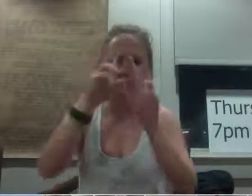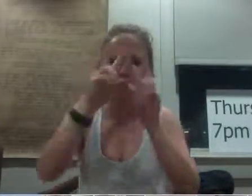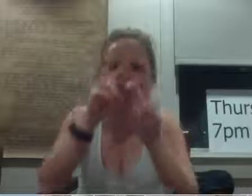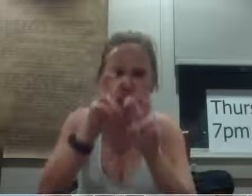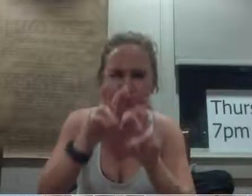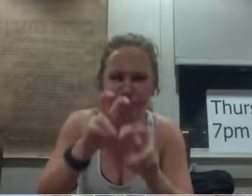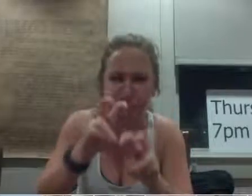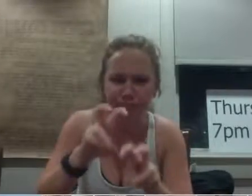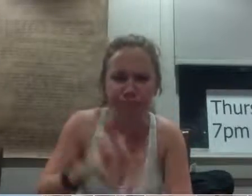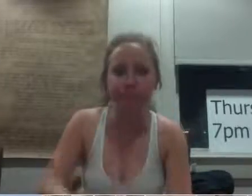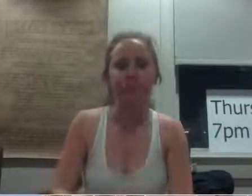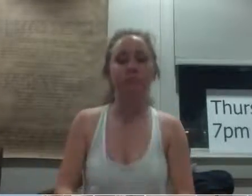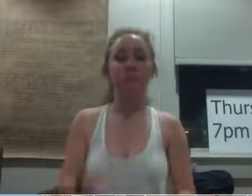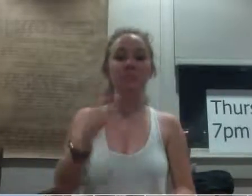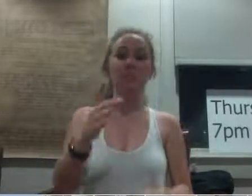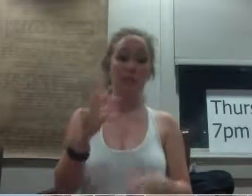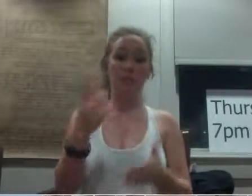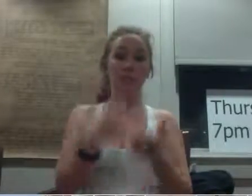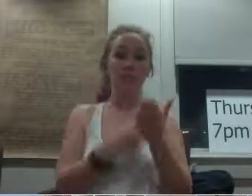It's not always clear.